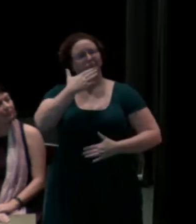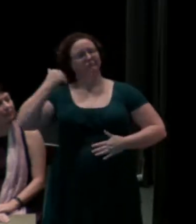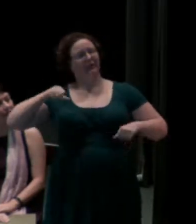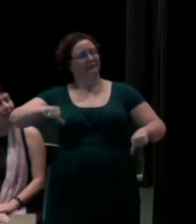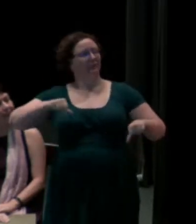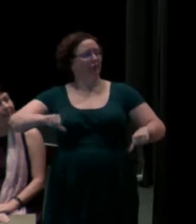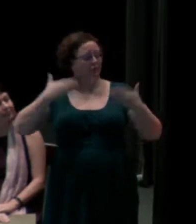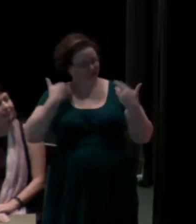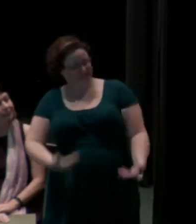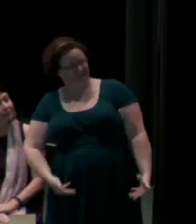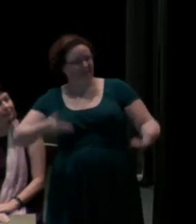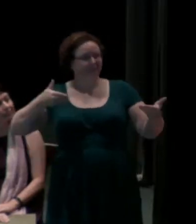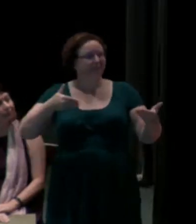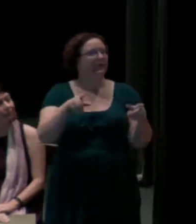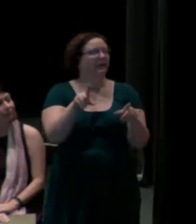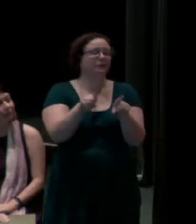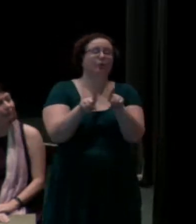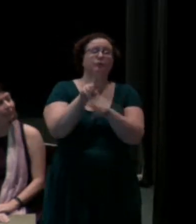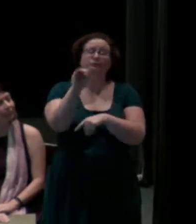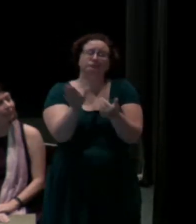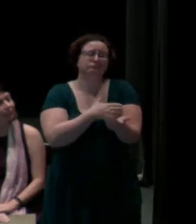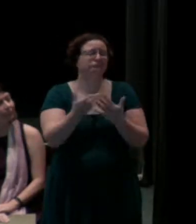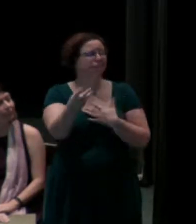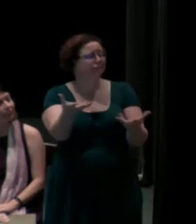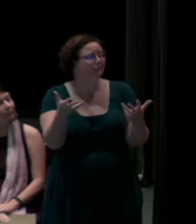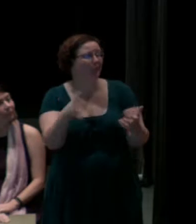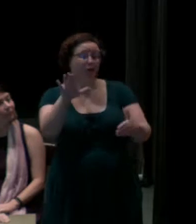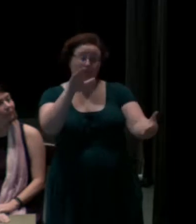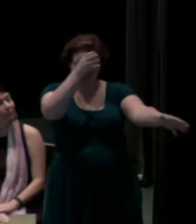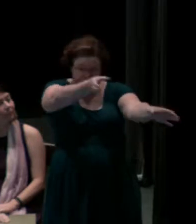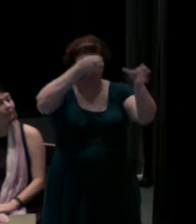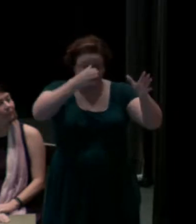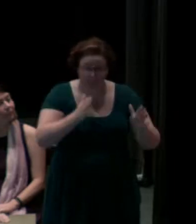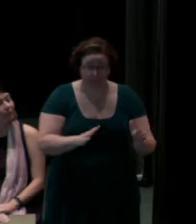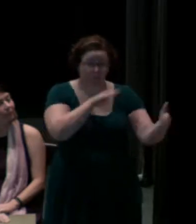self and do exactly what you want to do in your academic